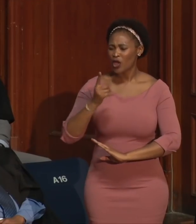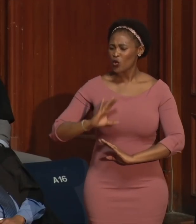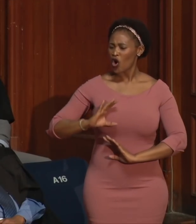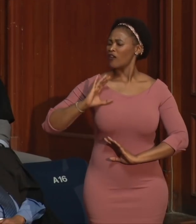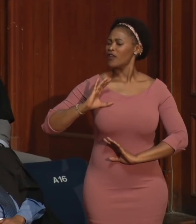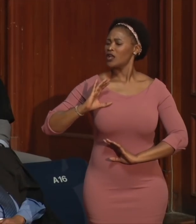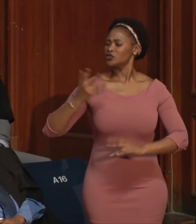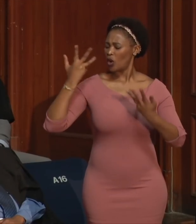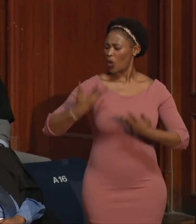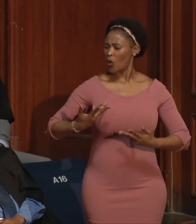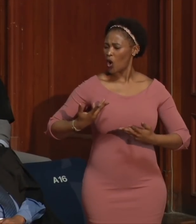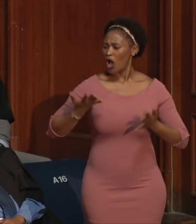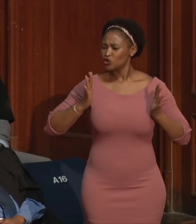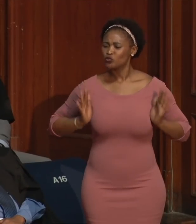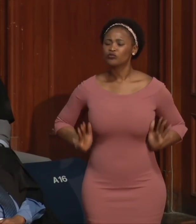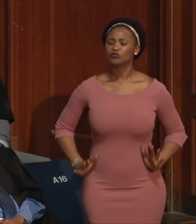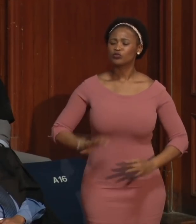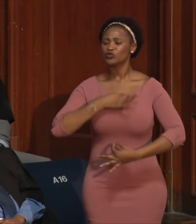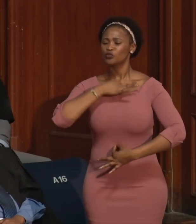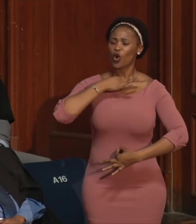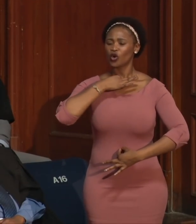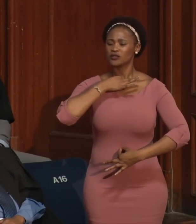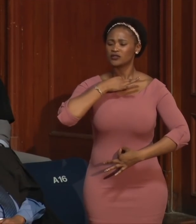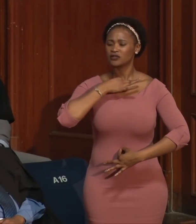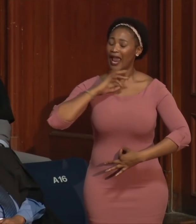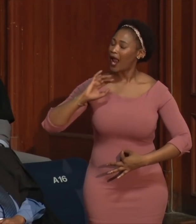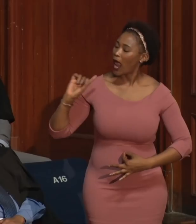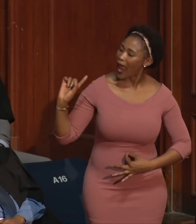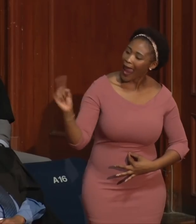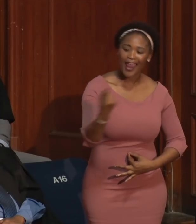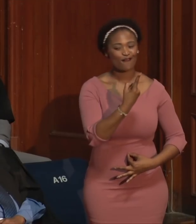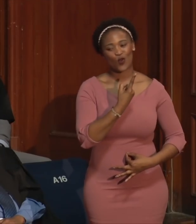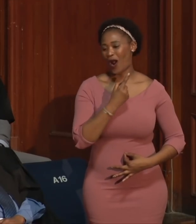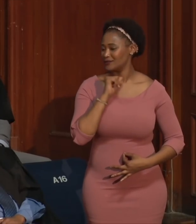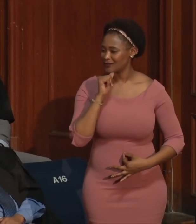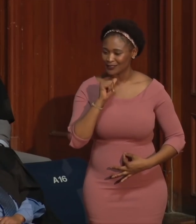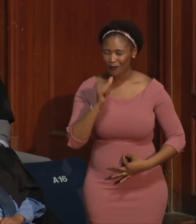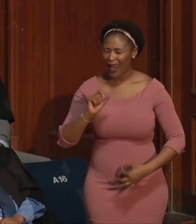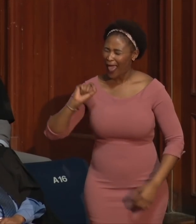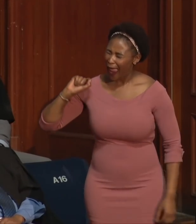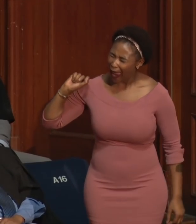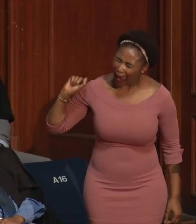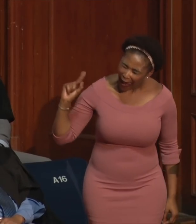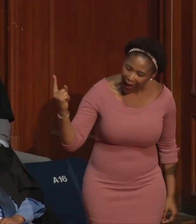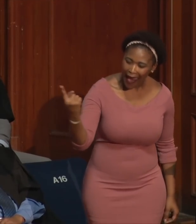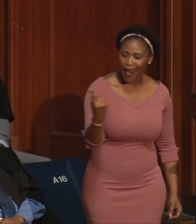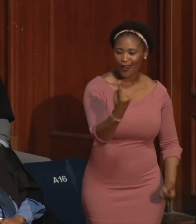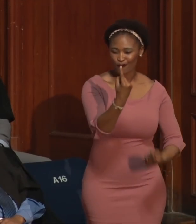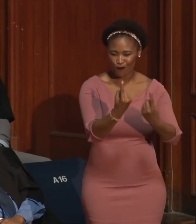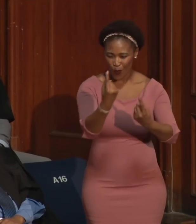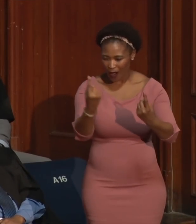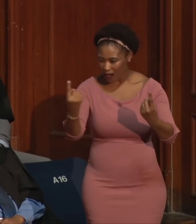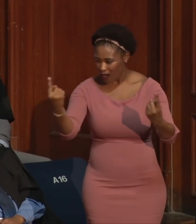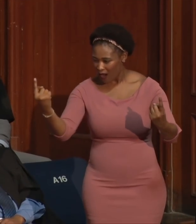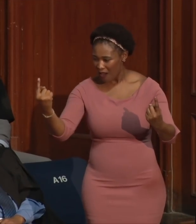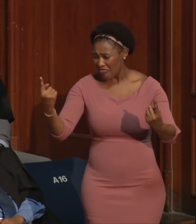no matter how smart they were, that everyone, and absolutely everyone, was winging